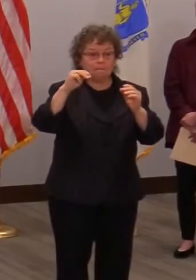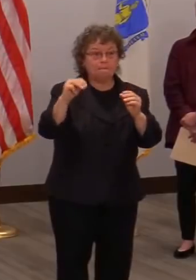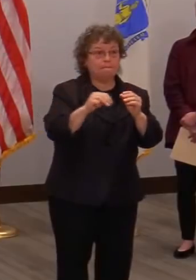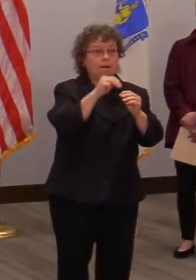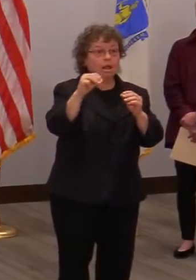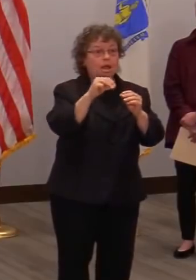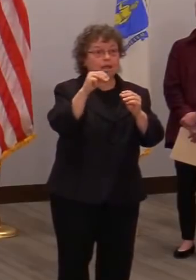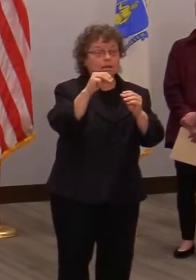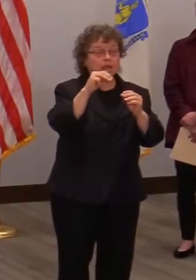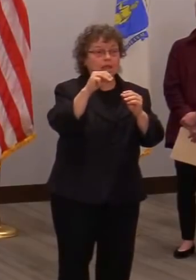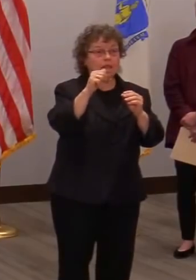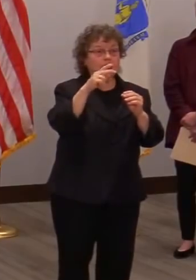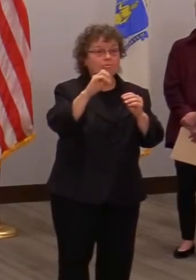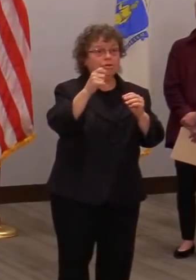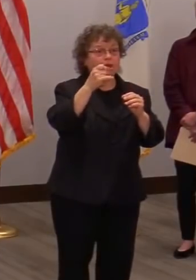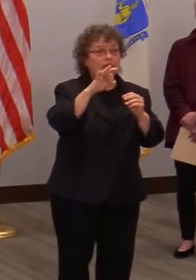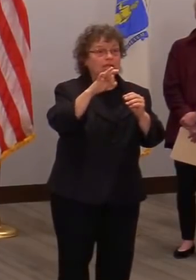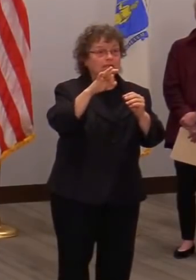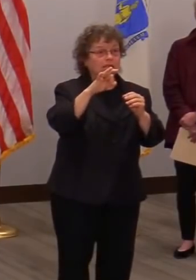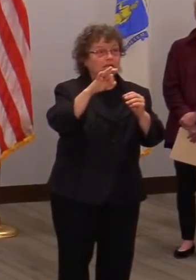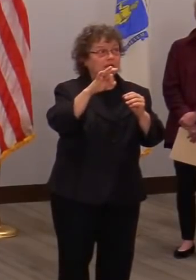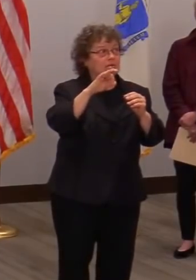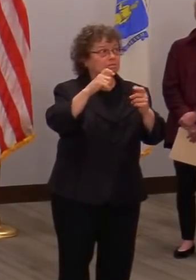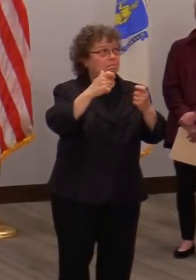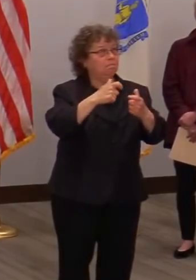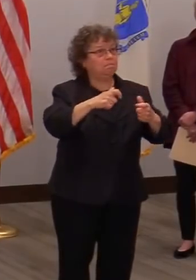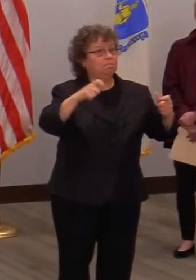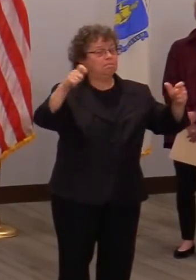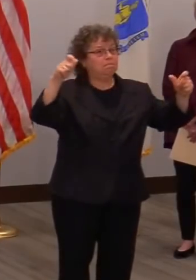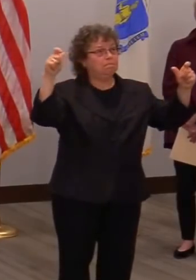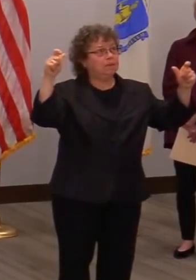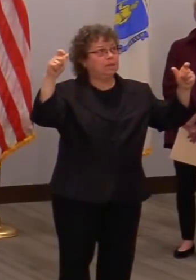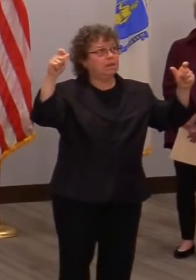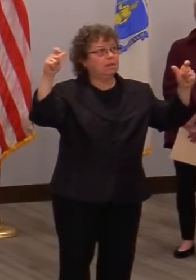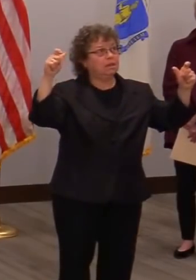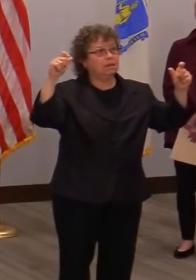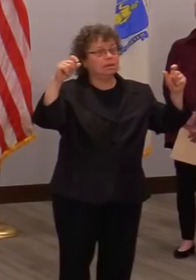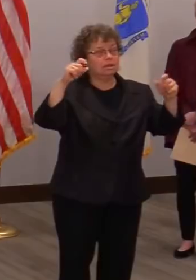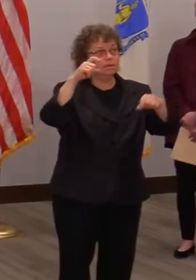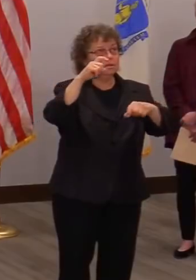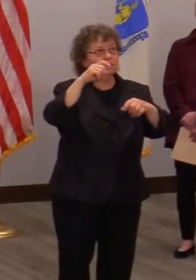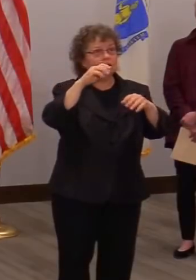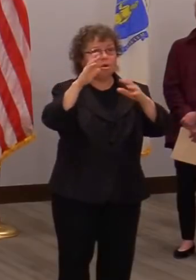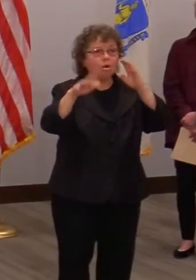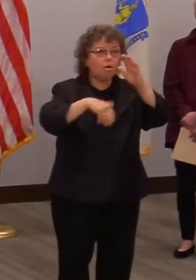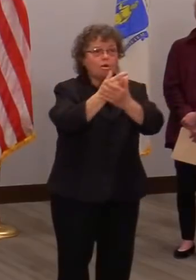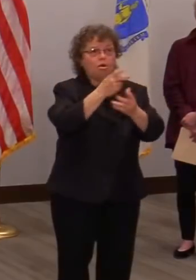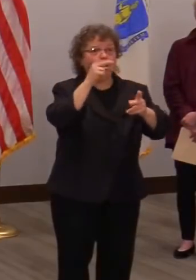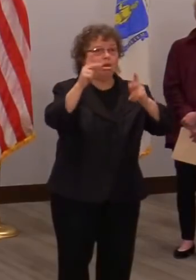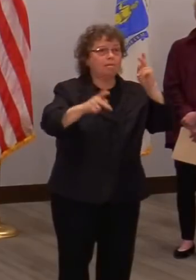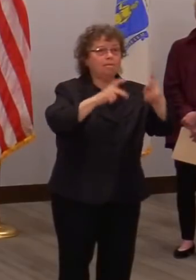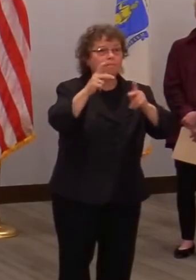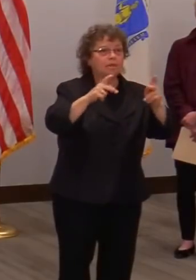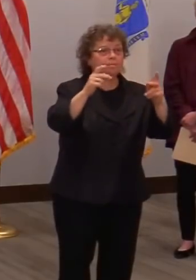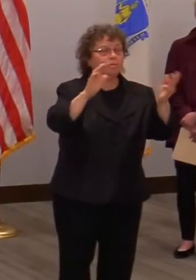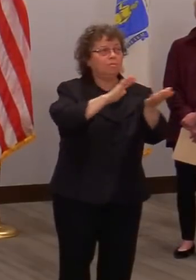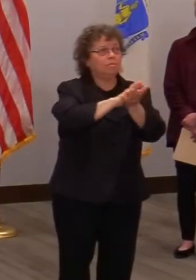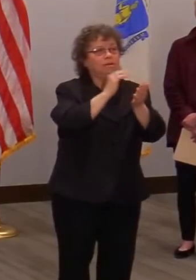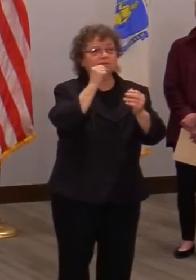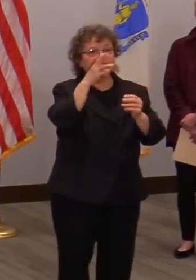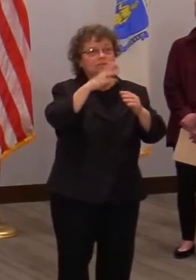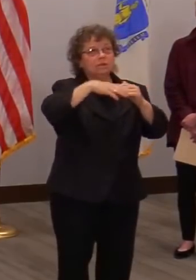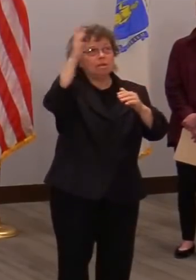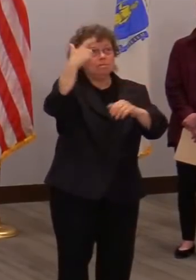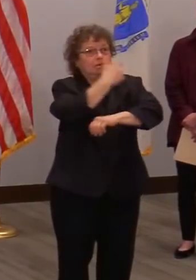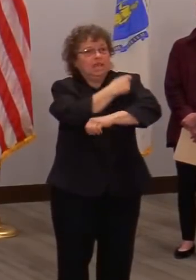when the biggest swath of people become eligible, our younger population, we will also face our biggest challenge, because Latinos in